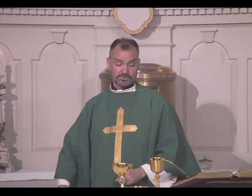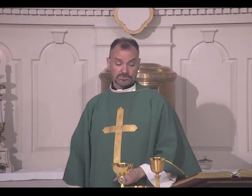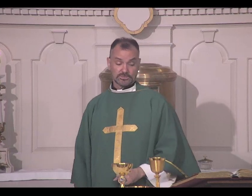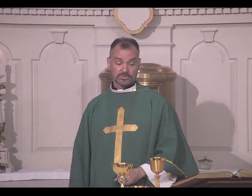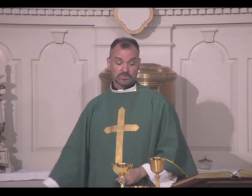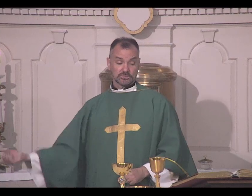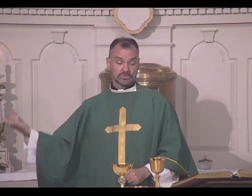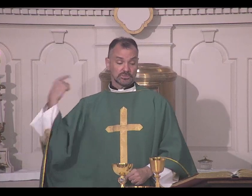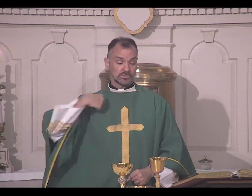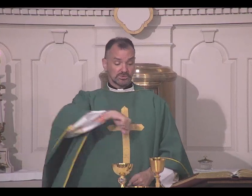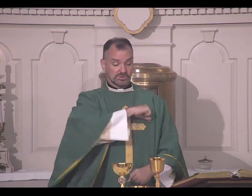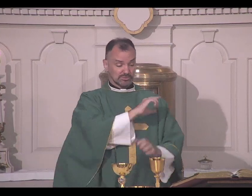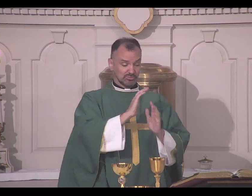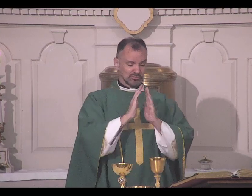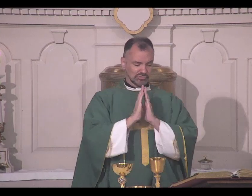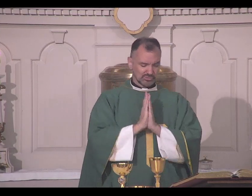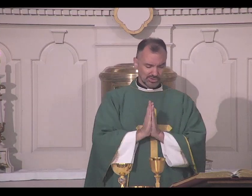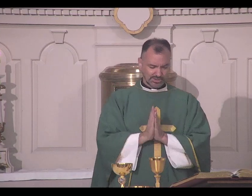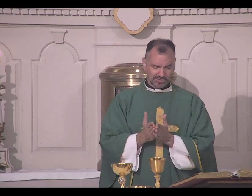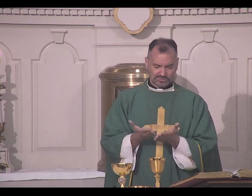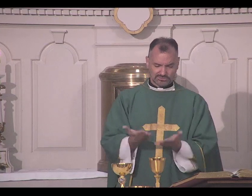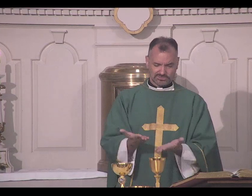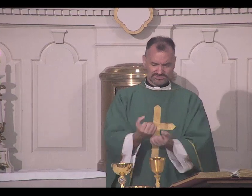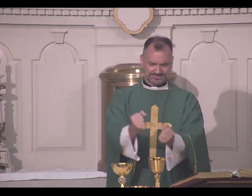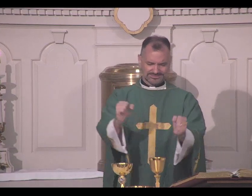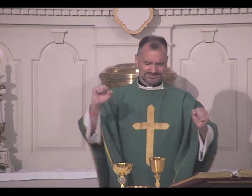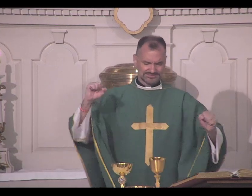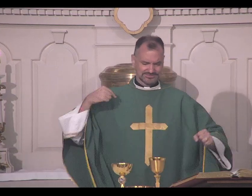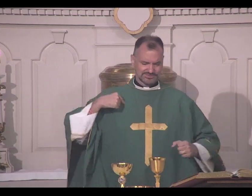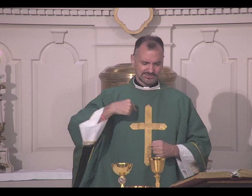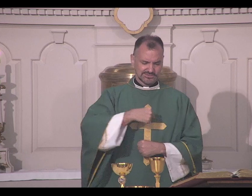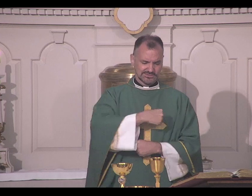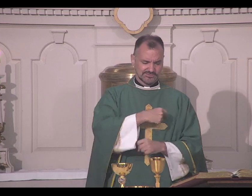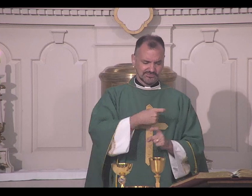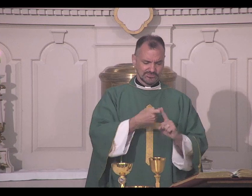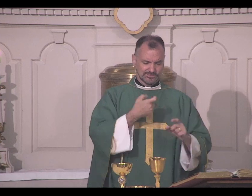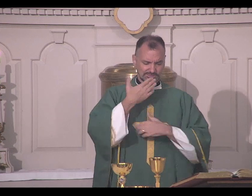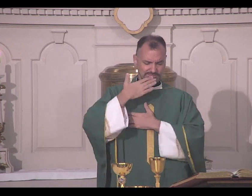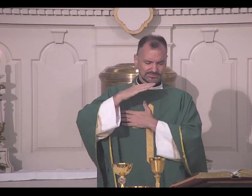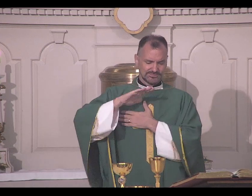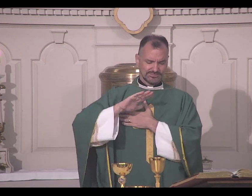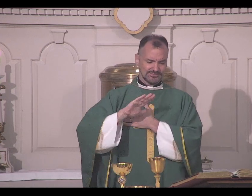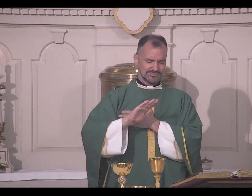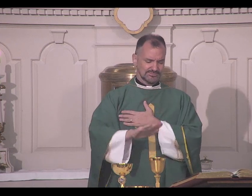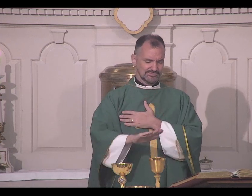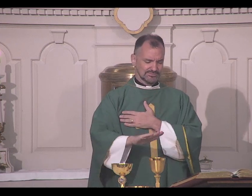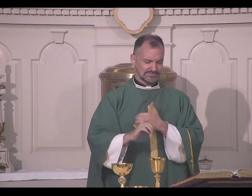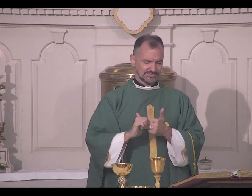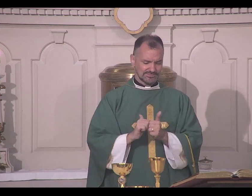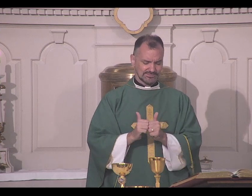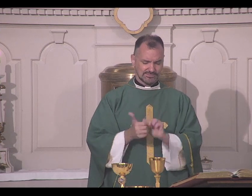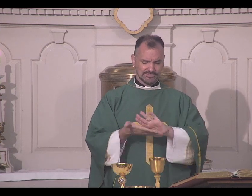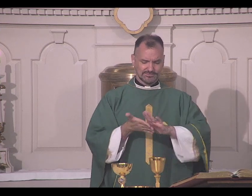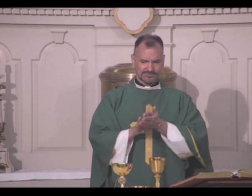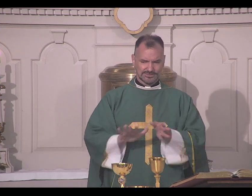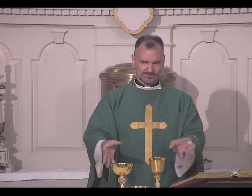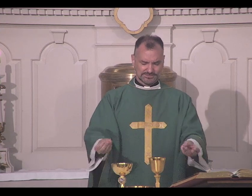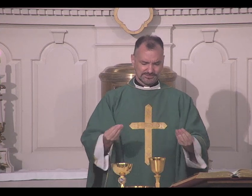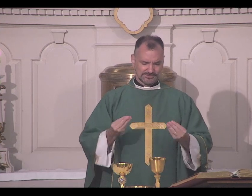Deliver us, Lord, we pray, from every evil. Graciously grant peace in our days, that by the help